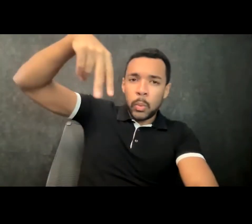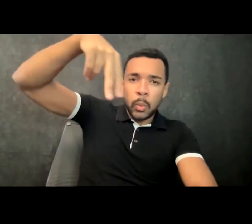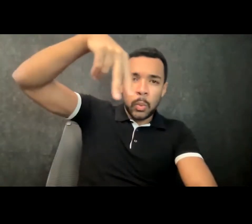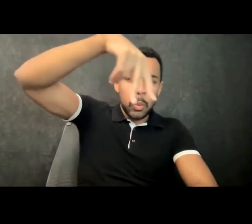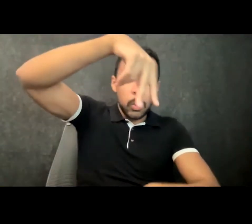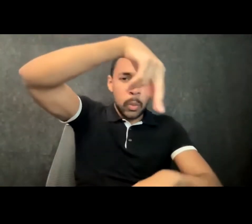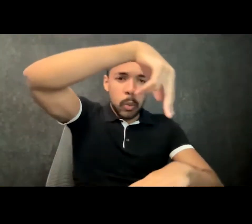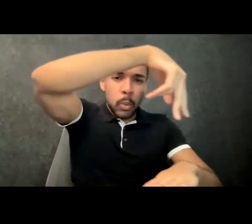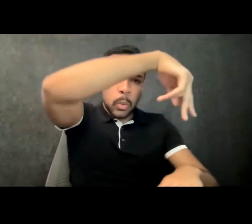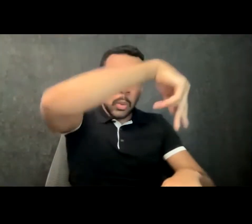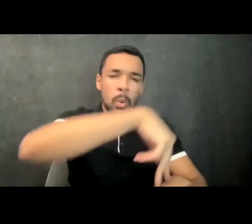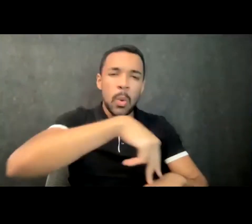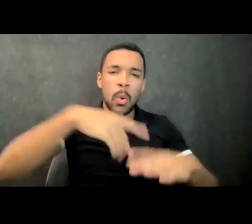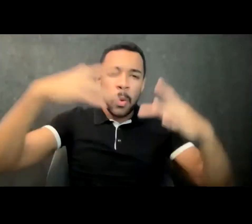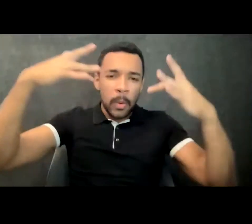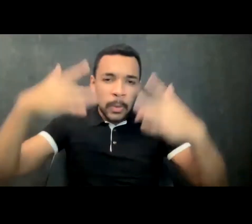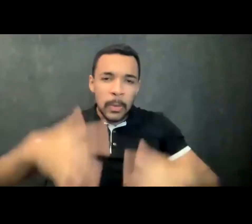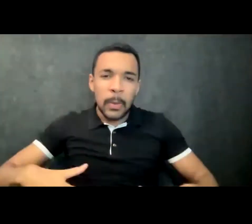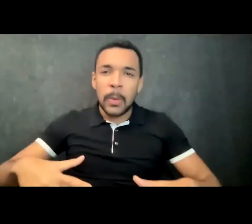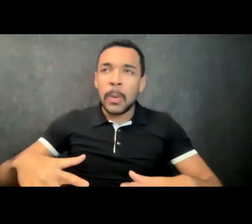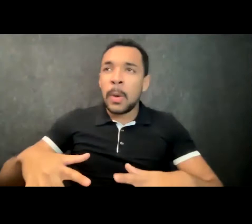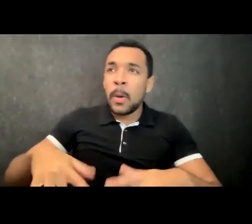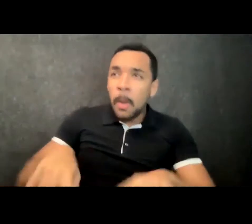a worshiper worshipped.